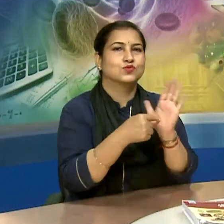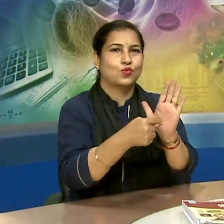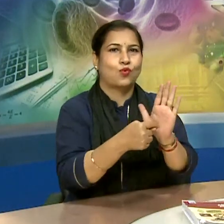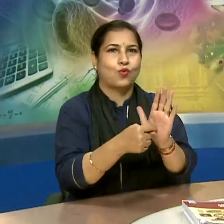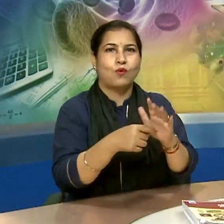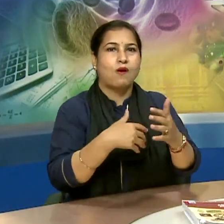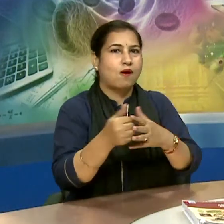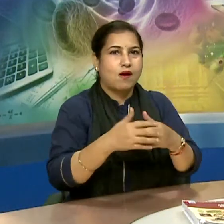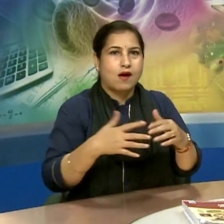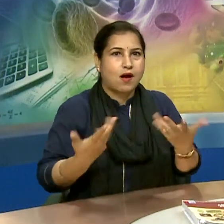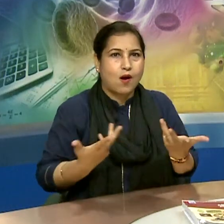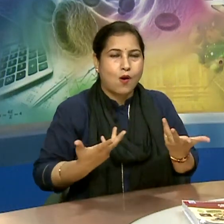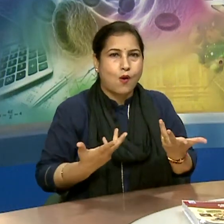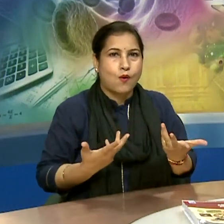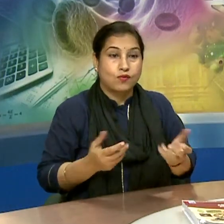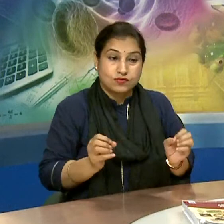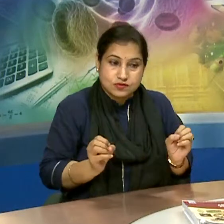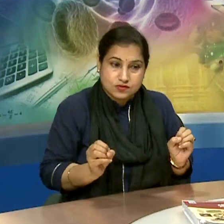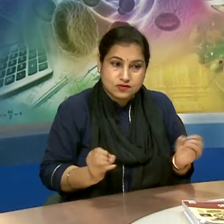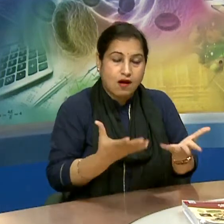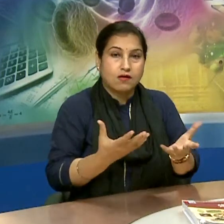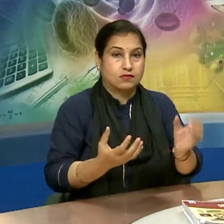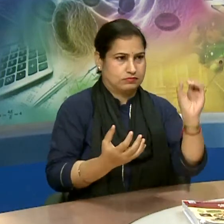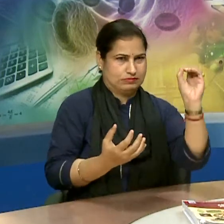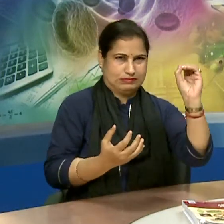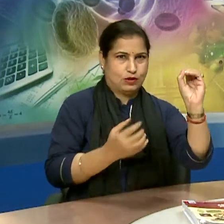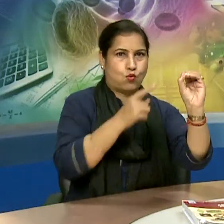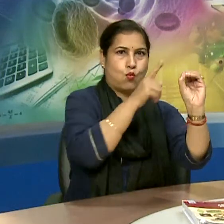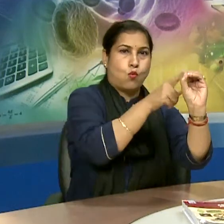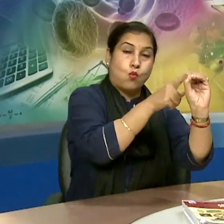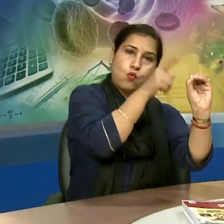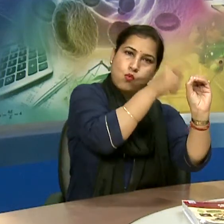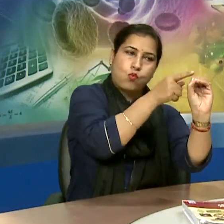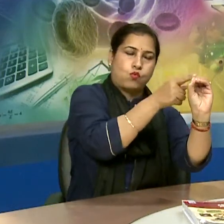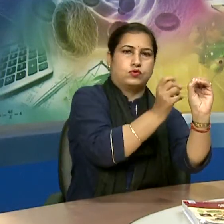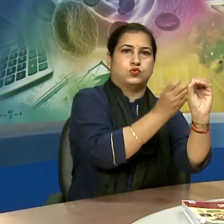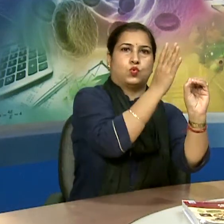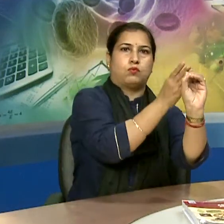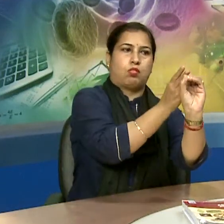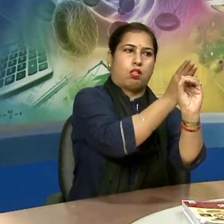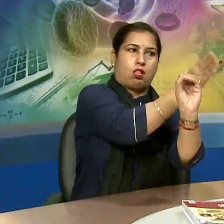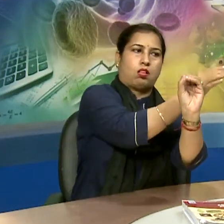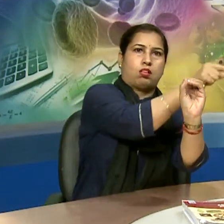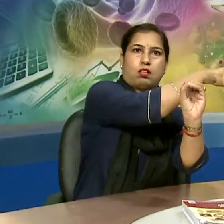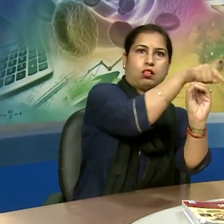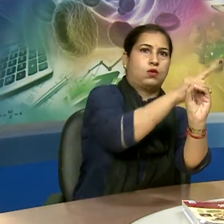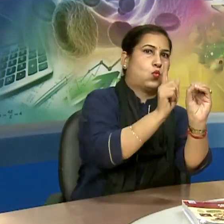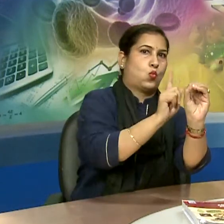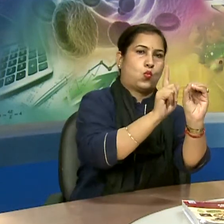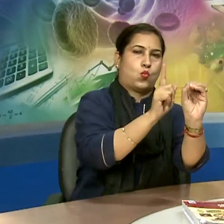As you can see the image, it starts from 0